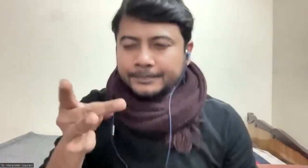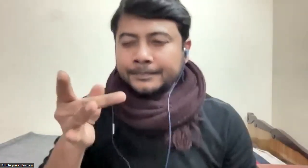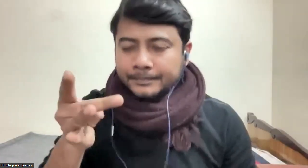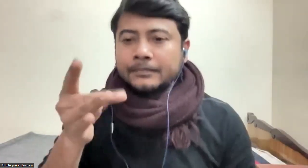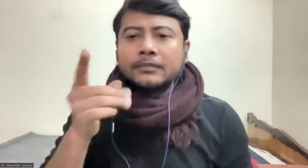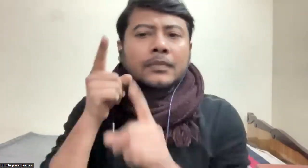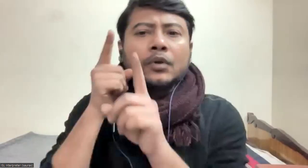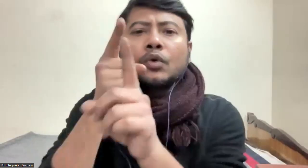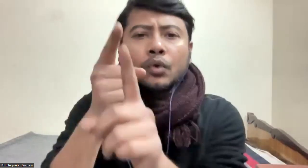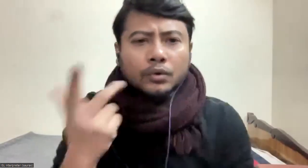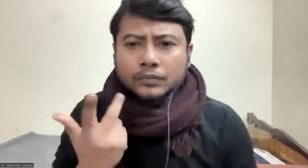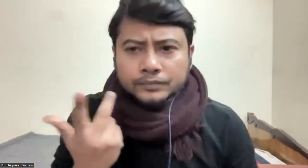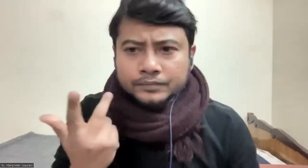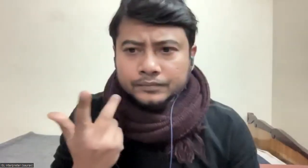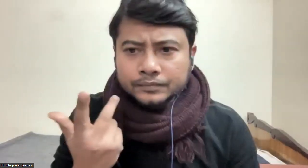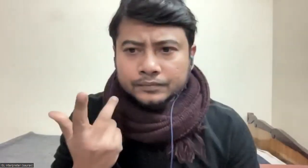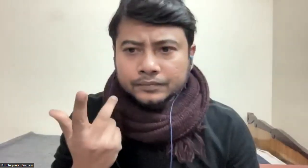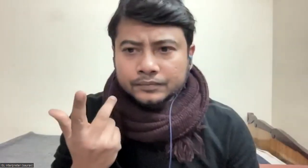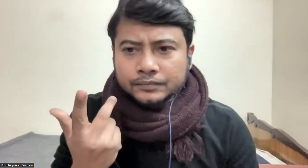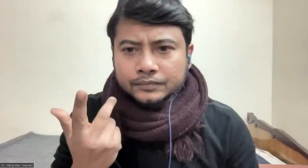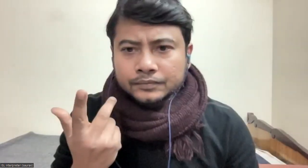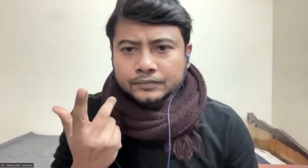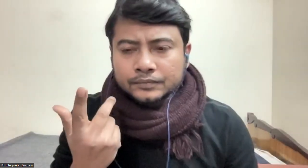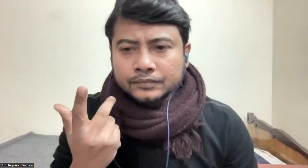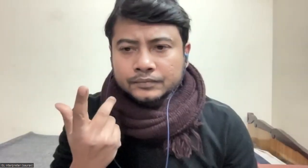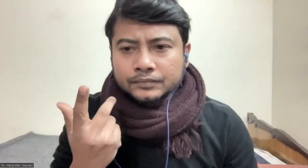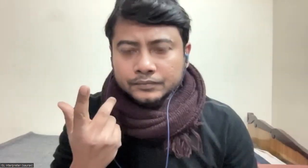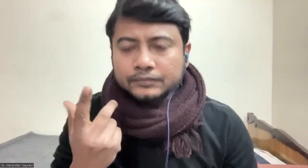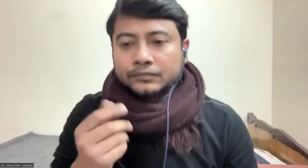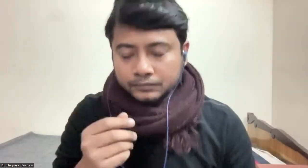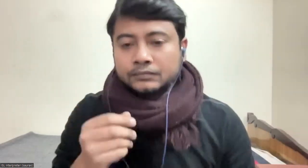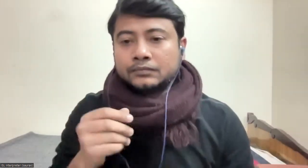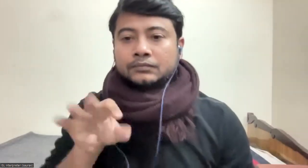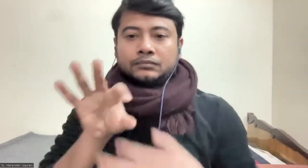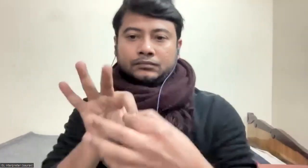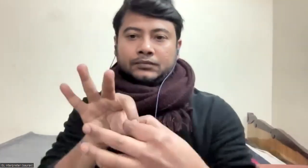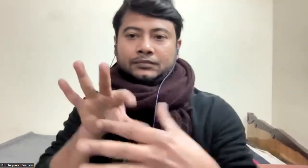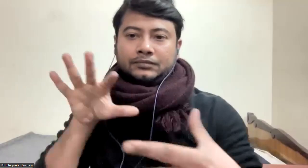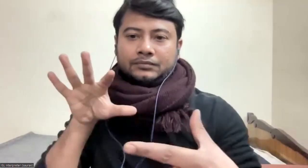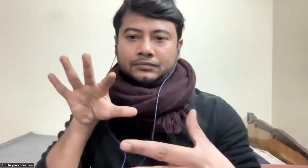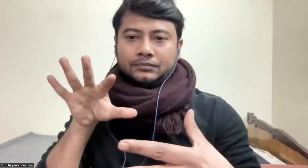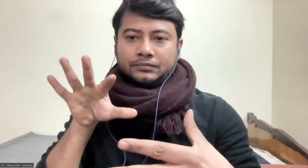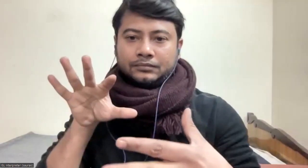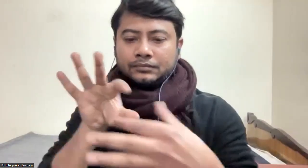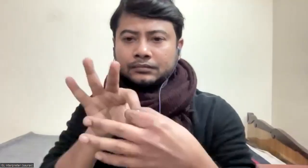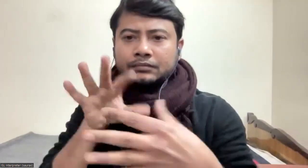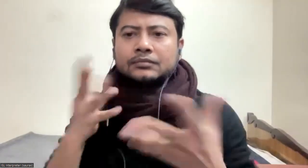is to relieve ourselves from this repeated cycle of birth and